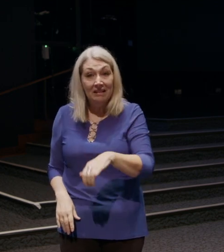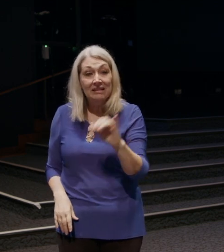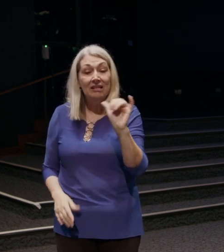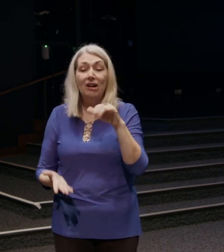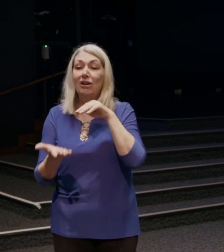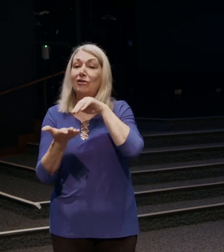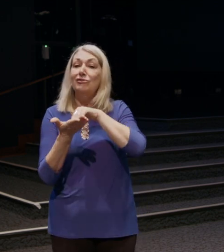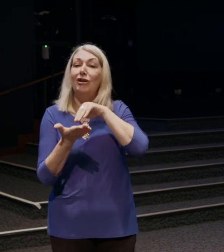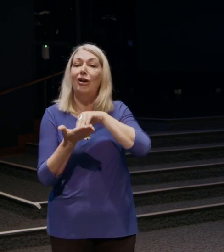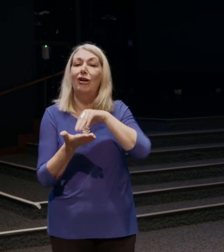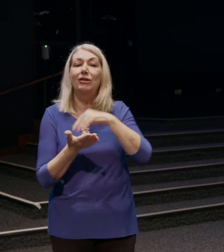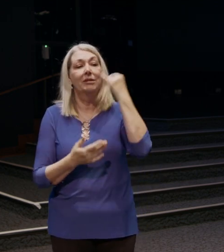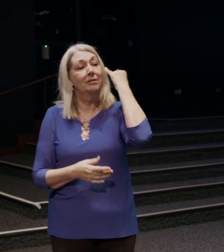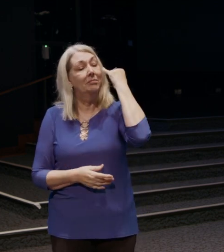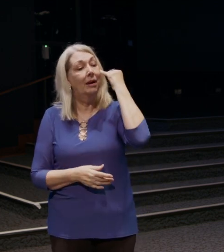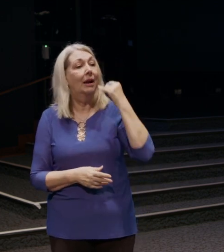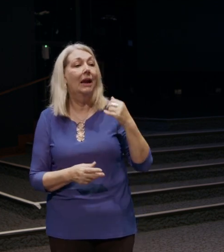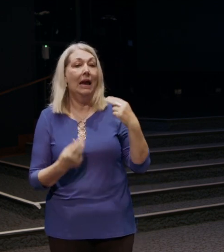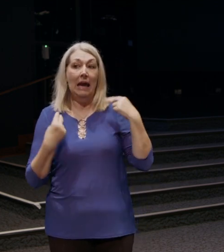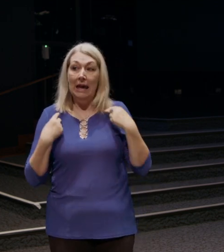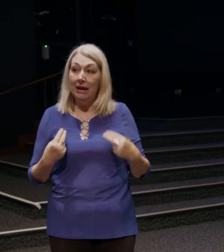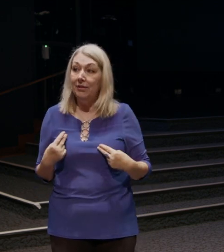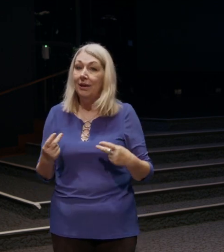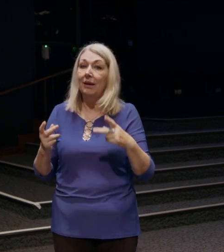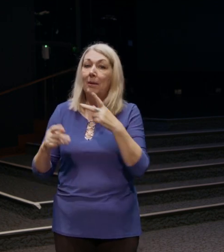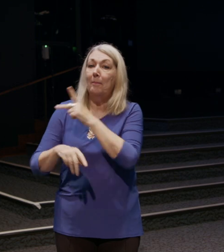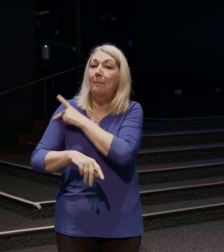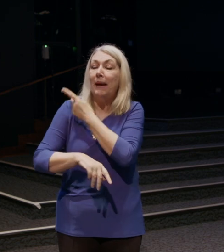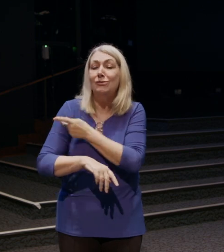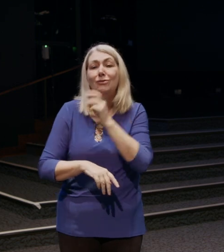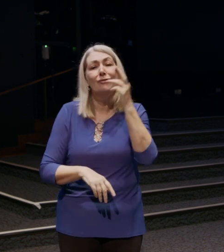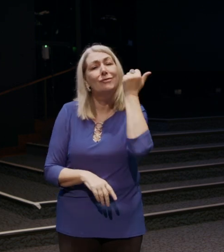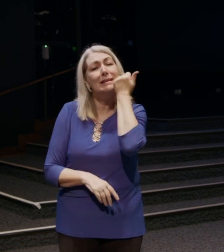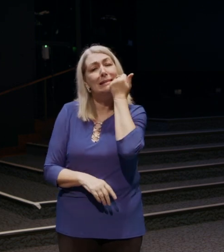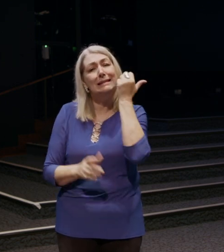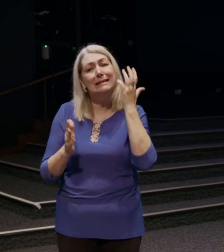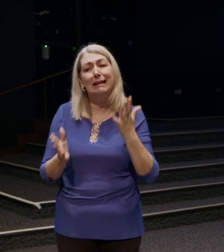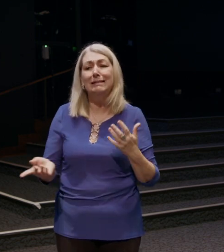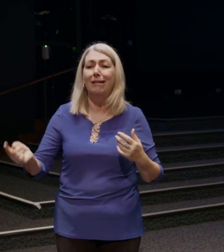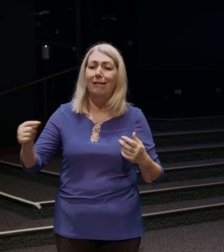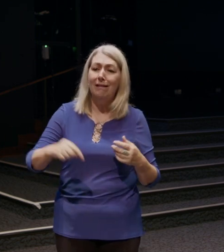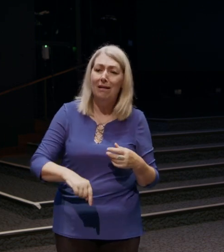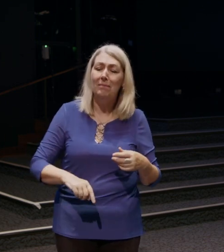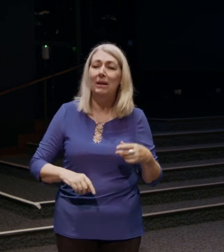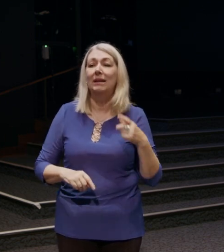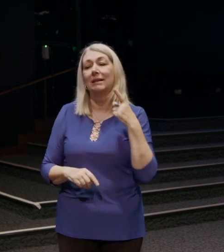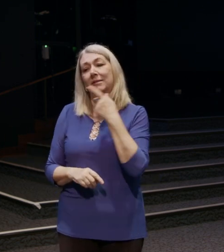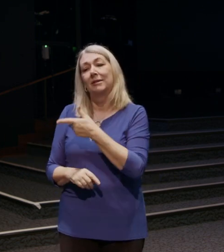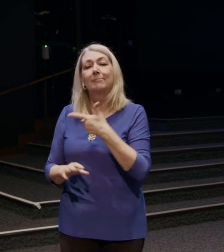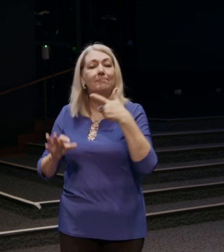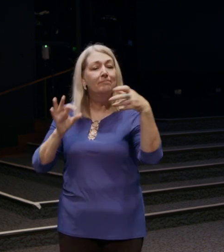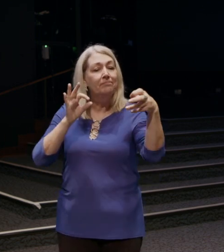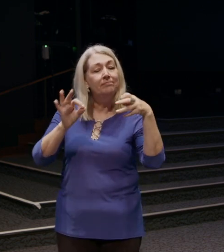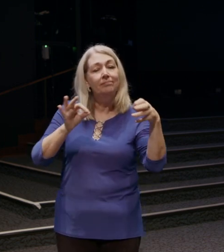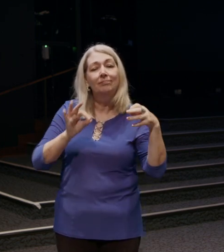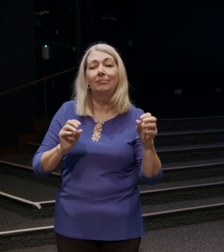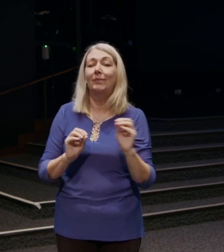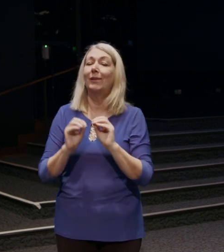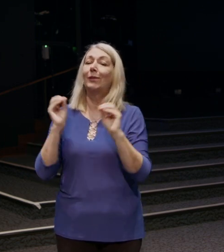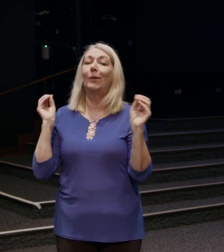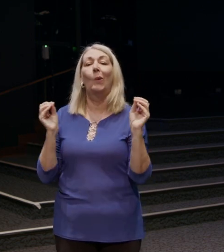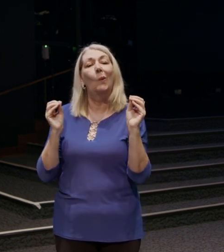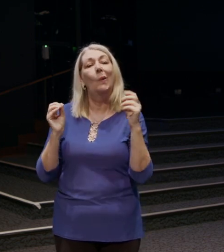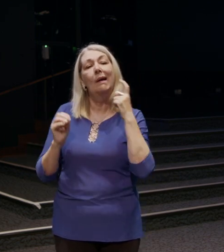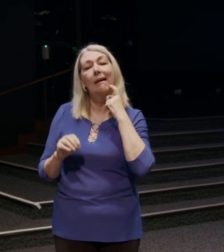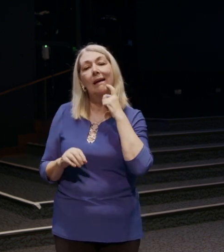treating healthy patients only? Maybe a dentist hanging a no cavities treated